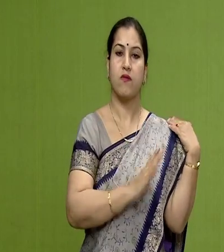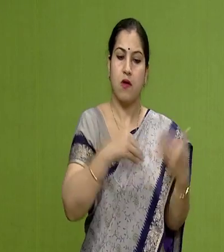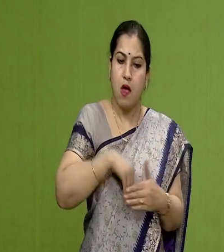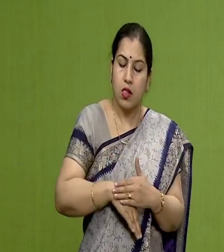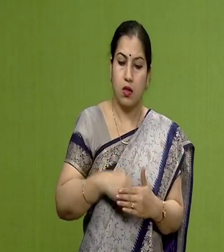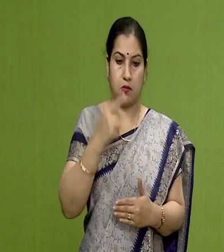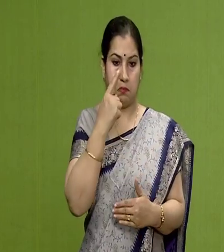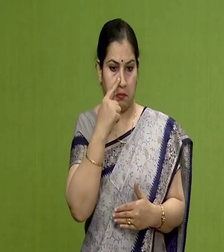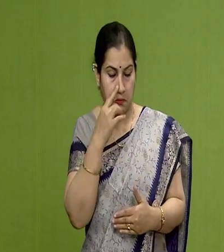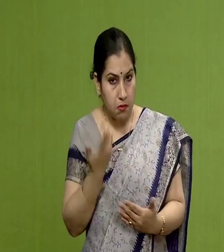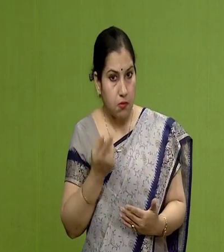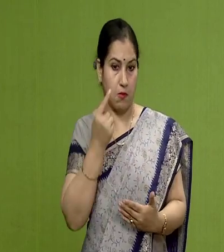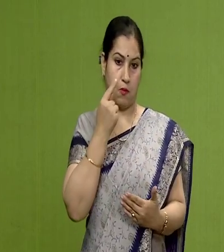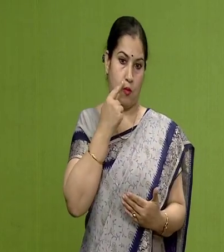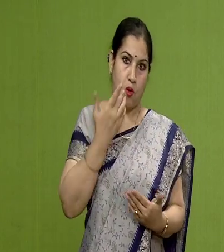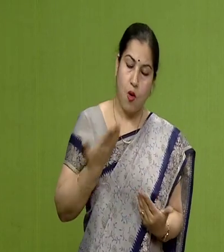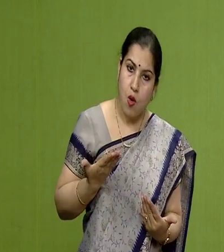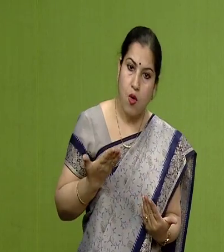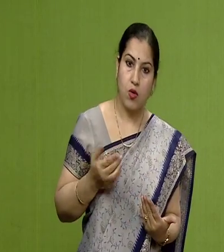responsible for sex of the child,